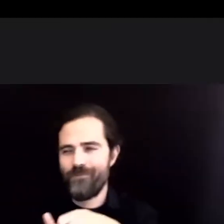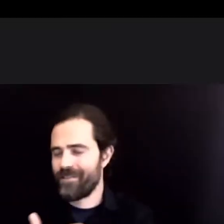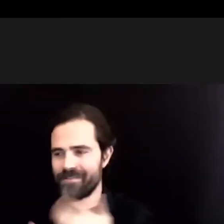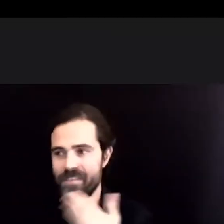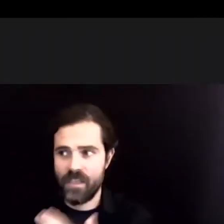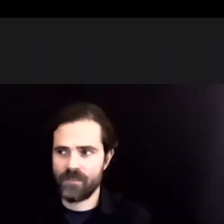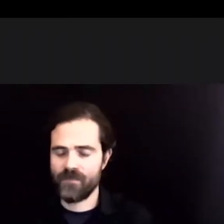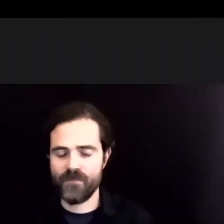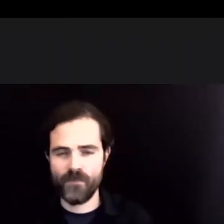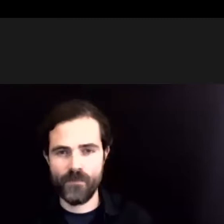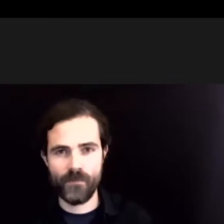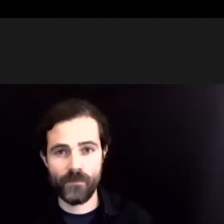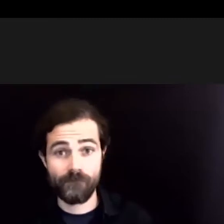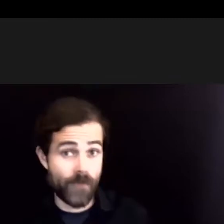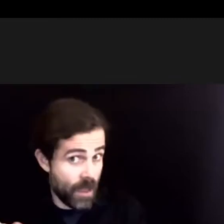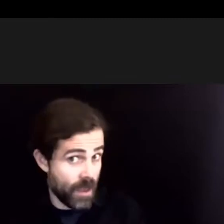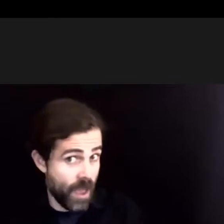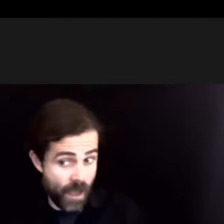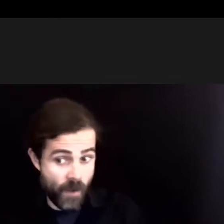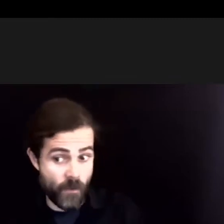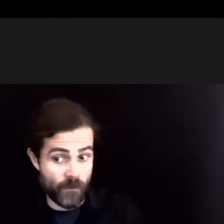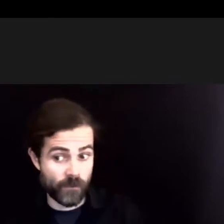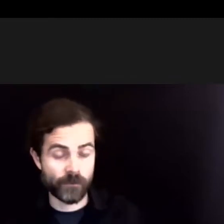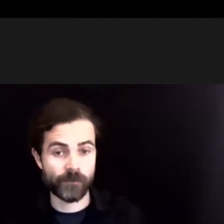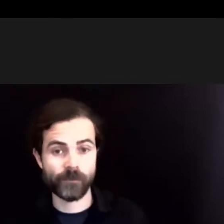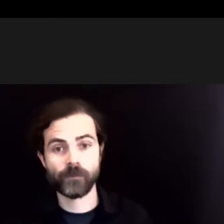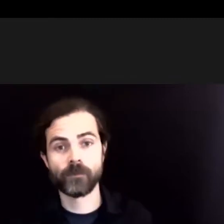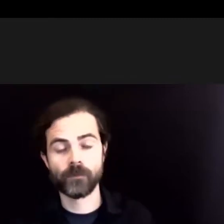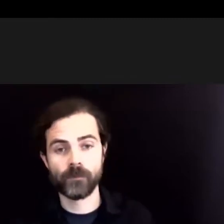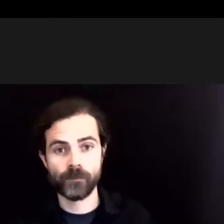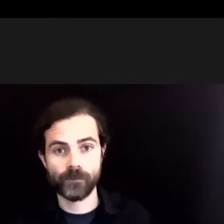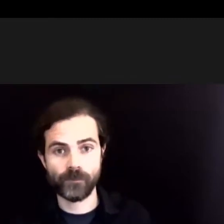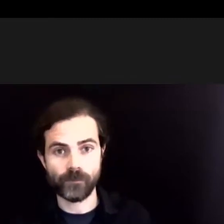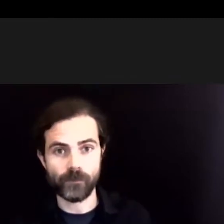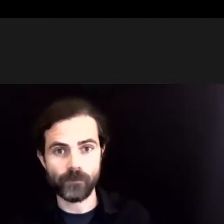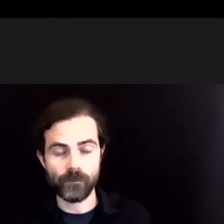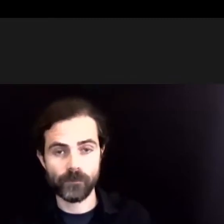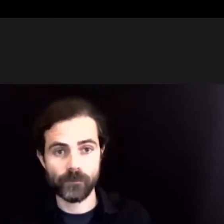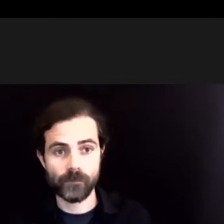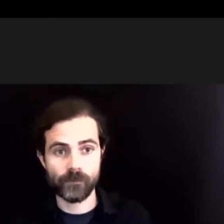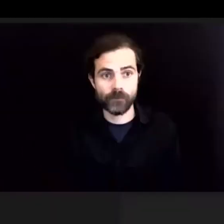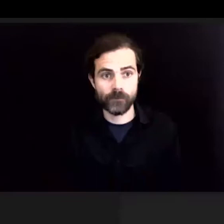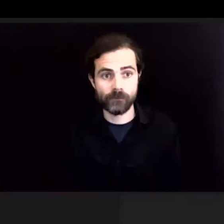now I introduce to Alejandro Moredo.